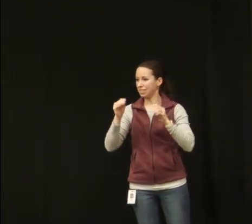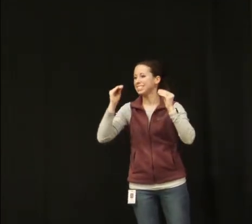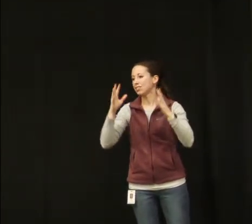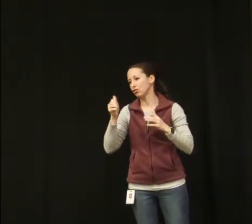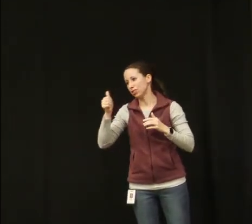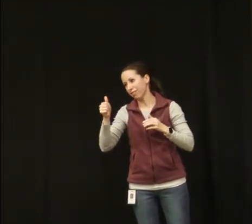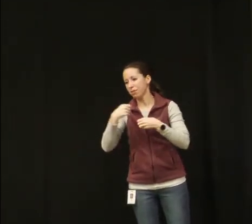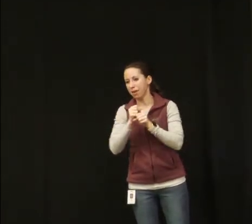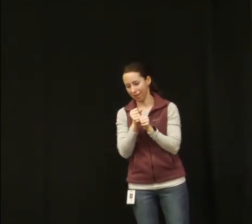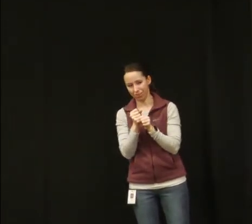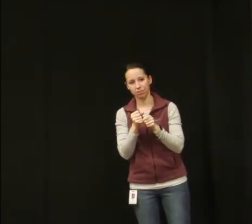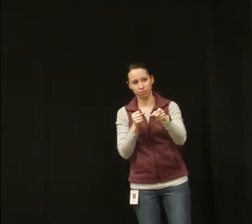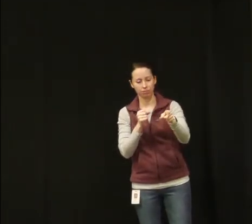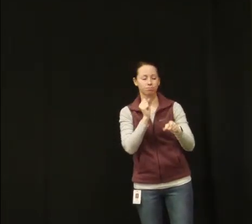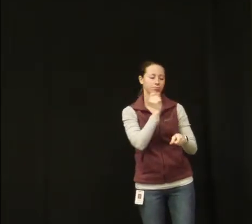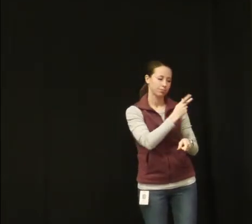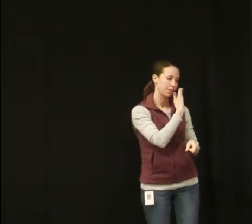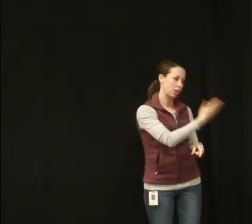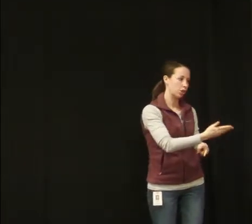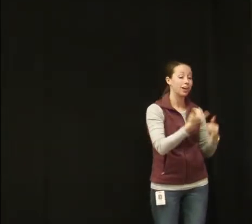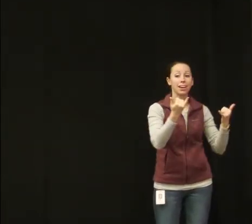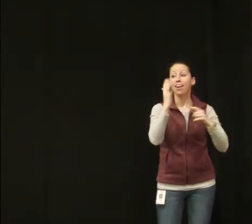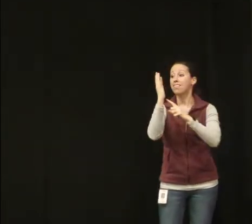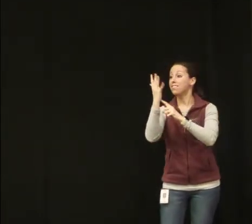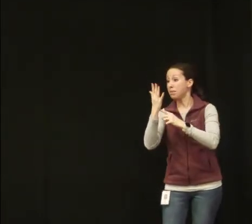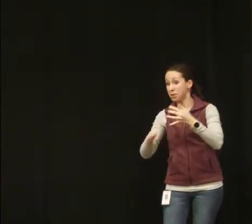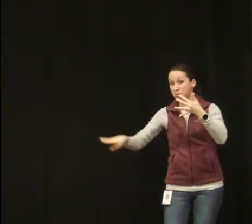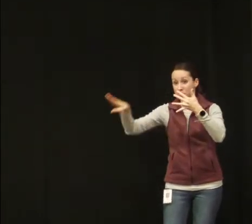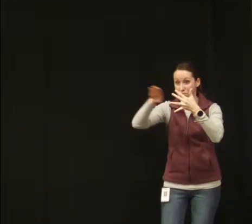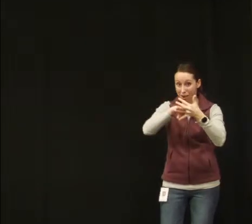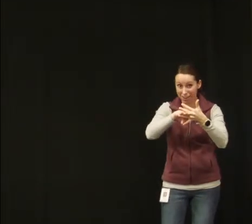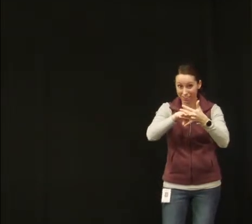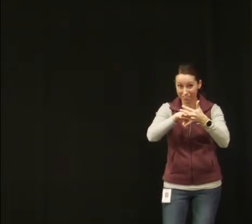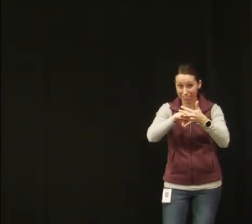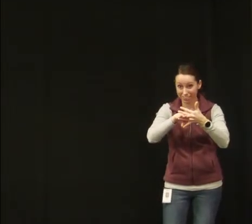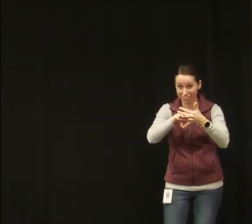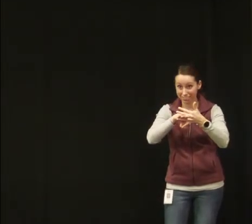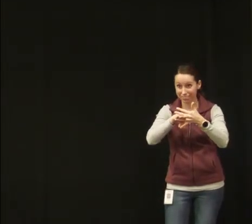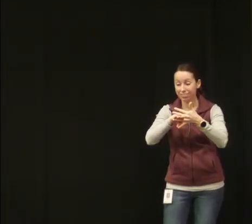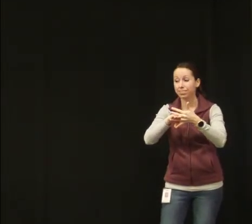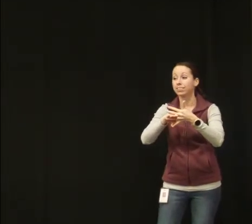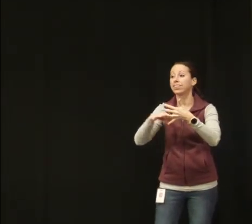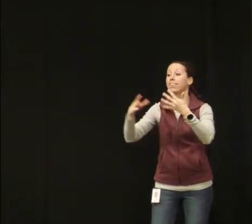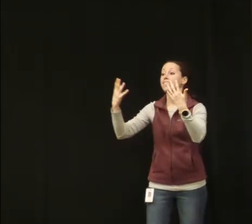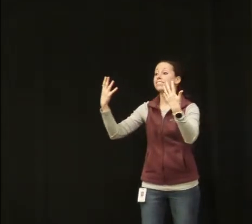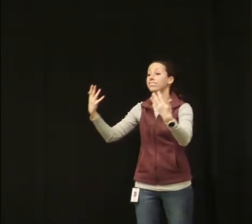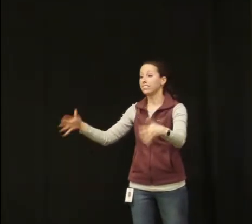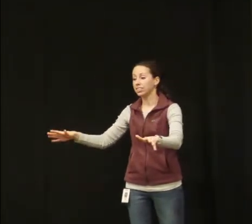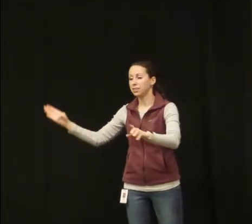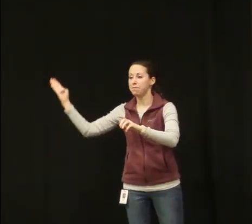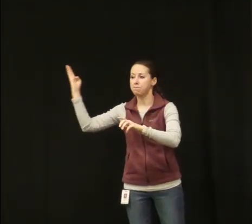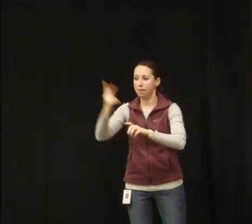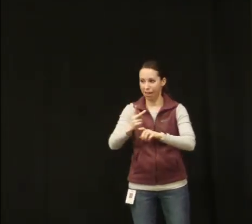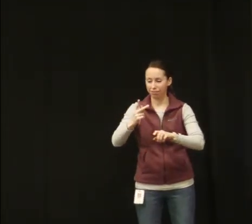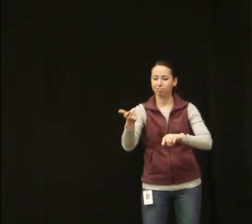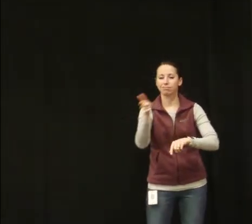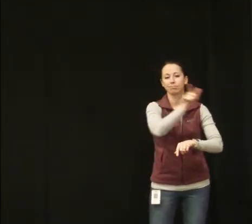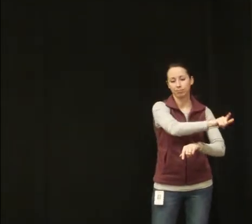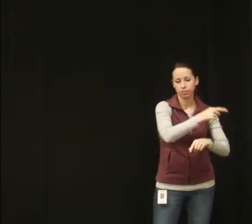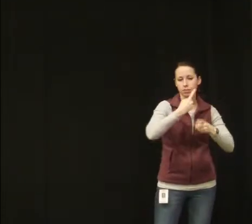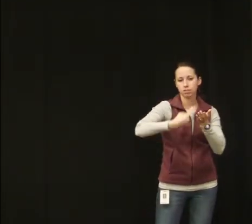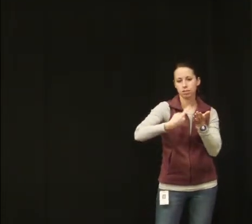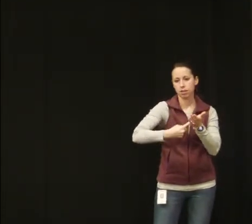yeah. thank you. All right, so now we're gonna take a 5-minute break, and then we will come back, and Christina's gonna start with basics. Or